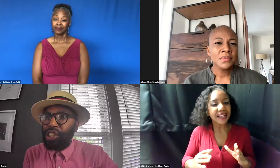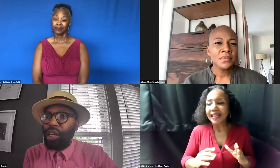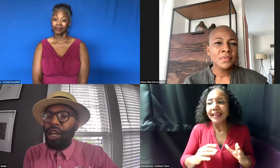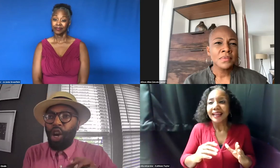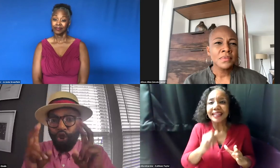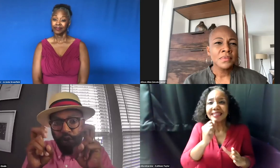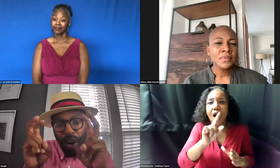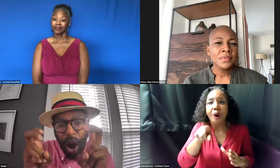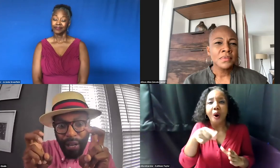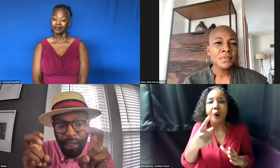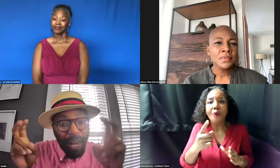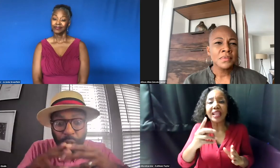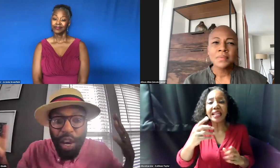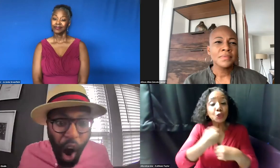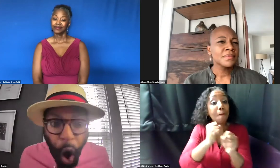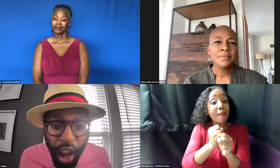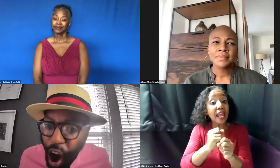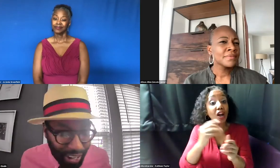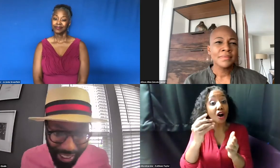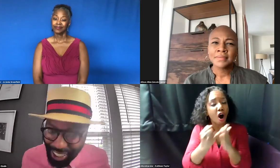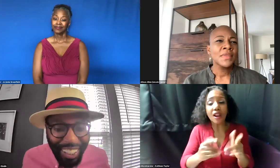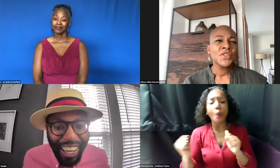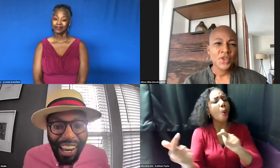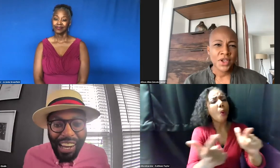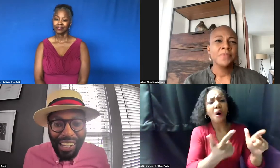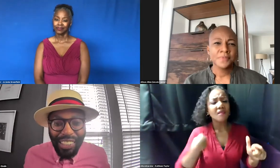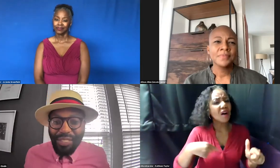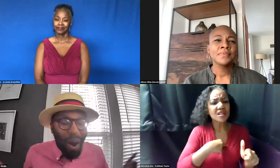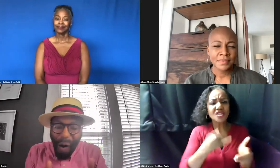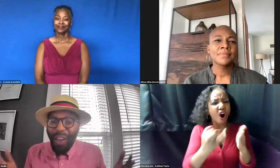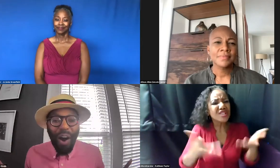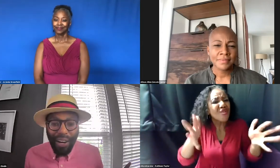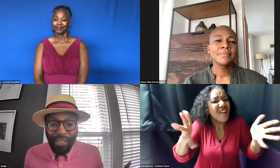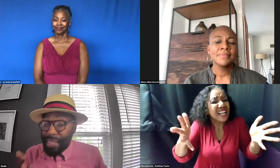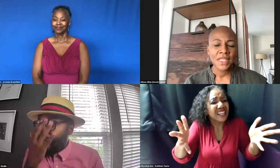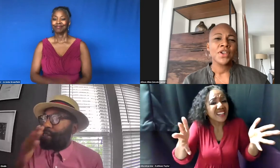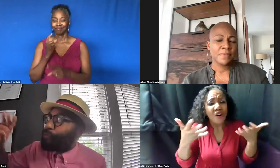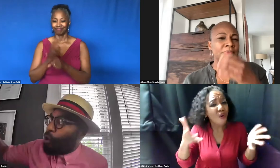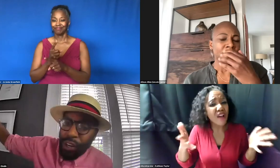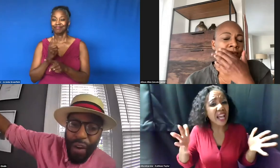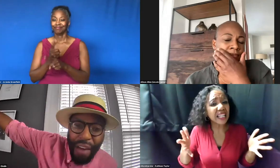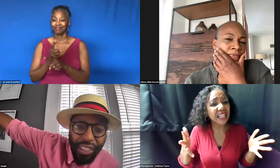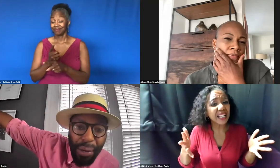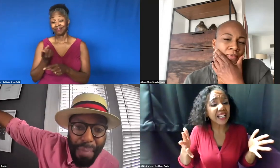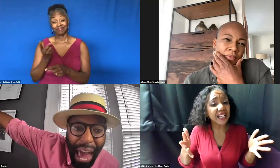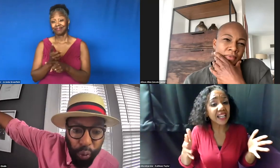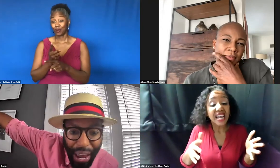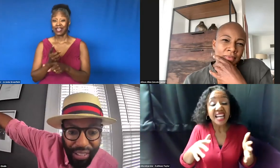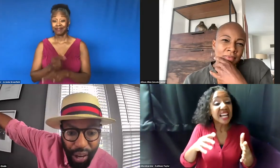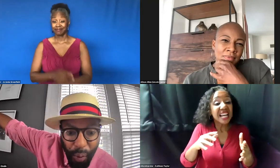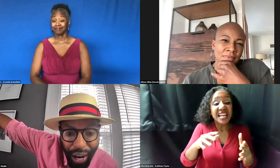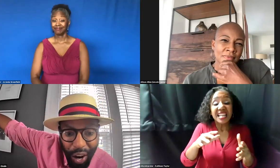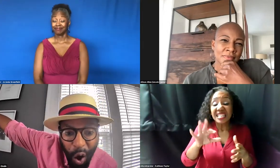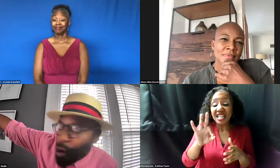it's not just to create artists, because we are all artists. That's right. We are all artists. There's a Fortune 500 math